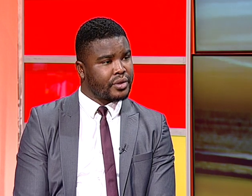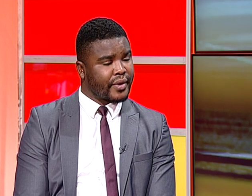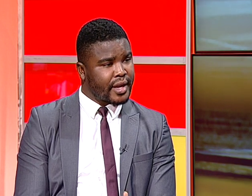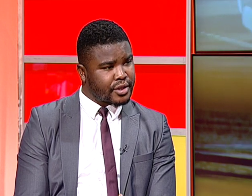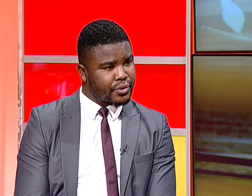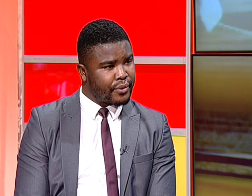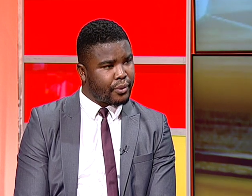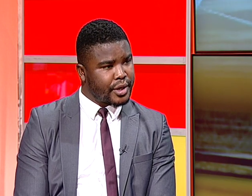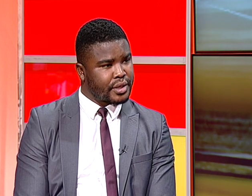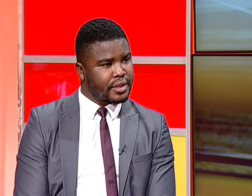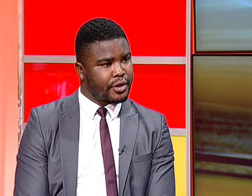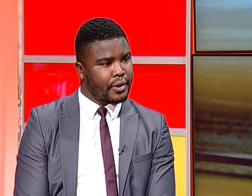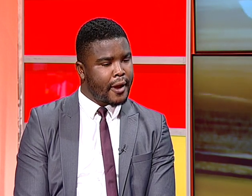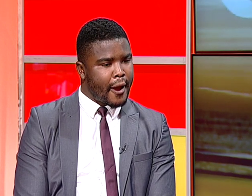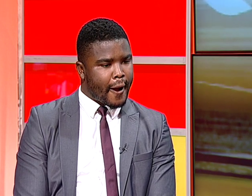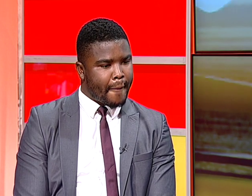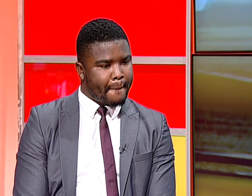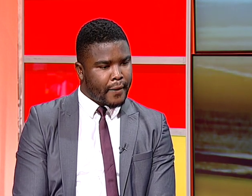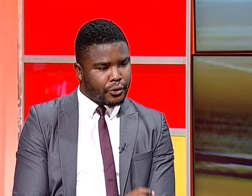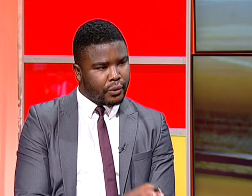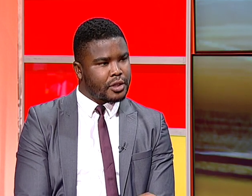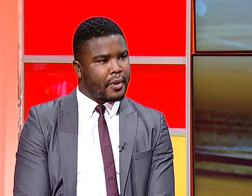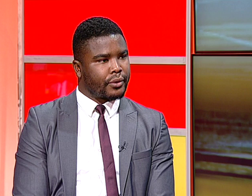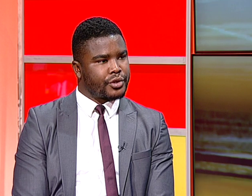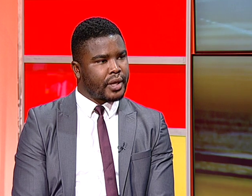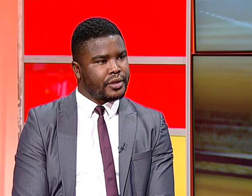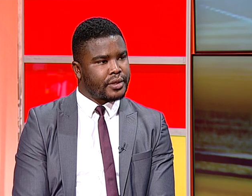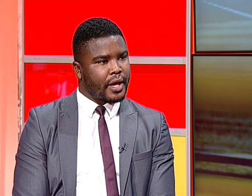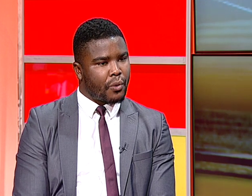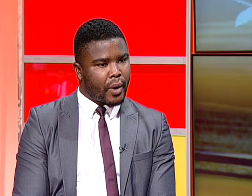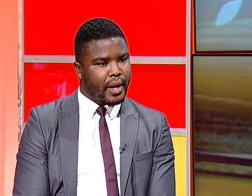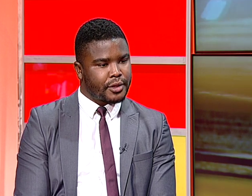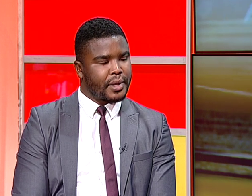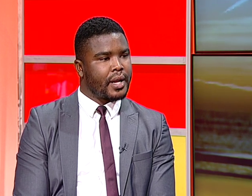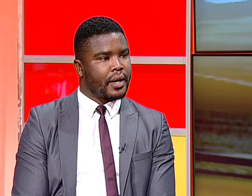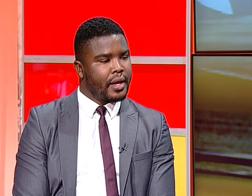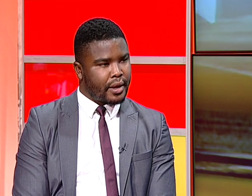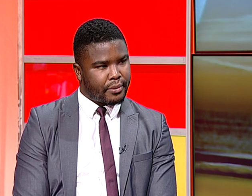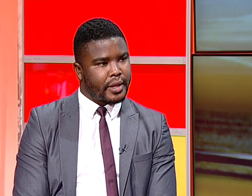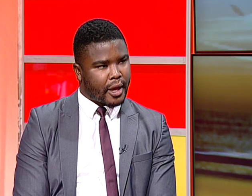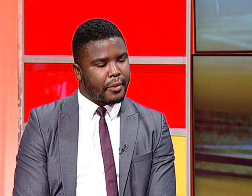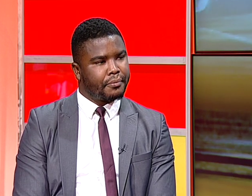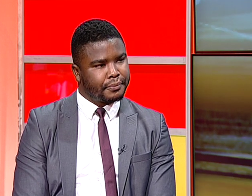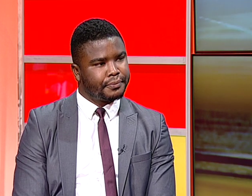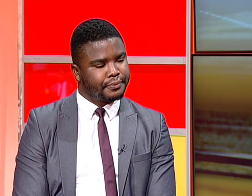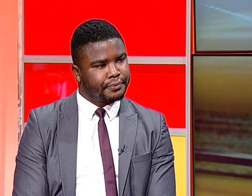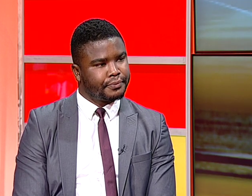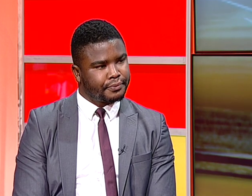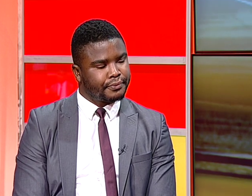of access to information, etc. Talk to us about those challenges and what has been done in the meantime, ma'am.